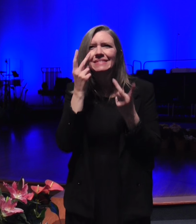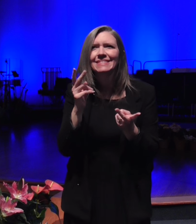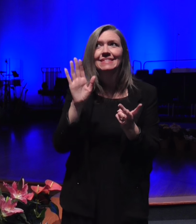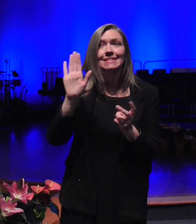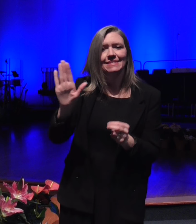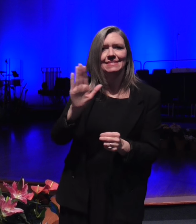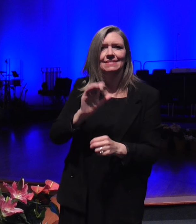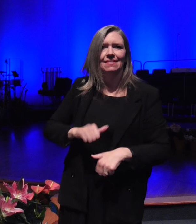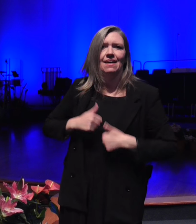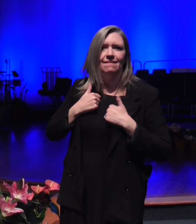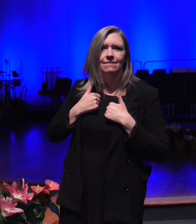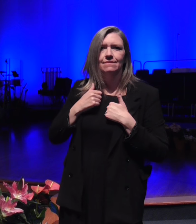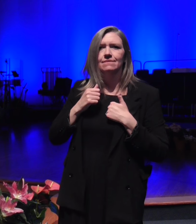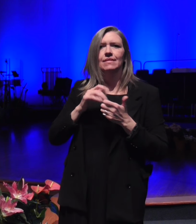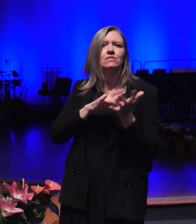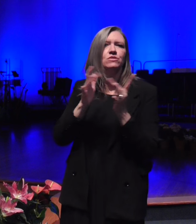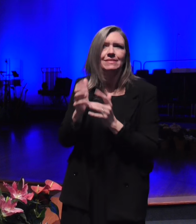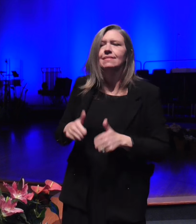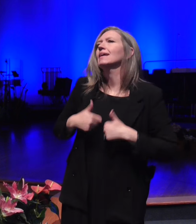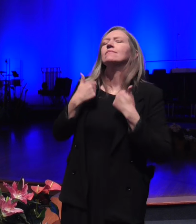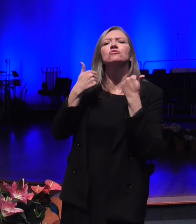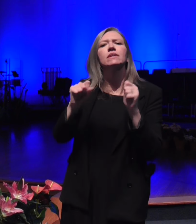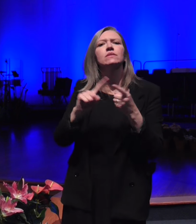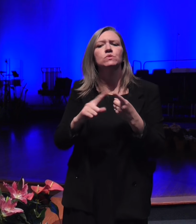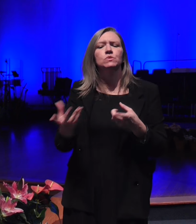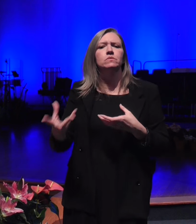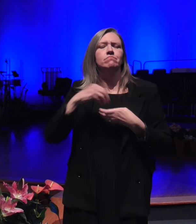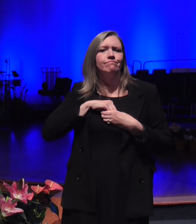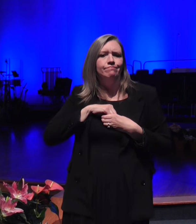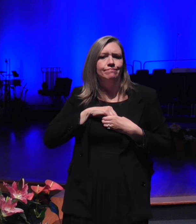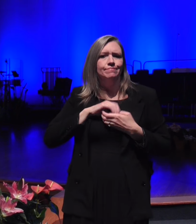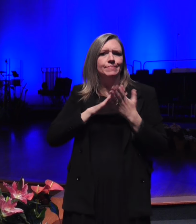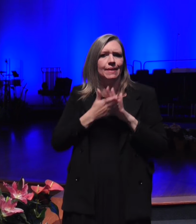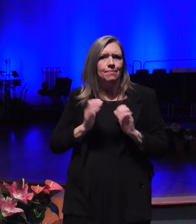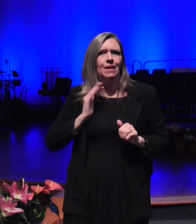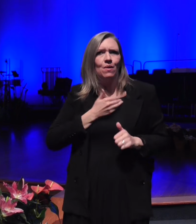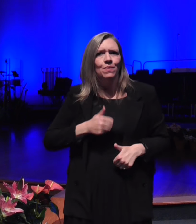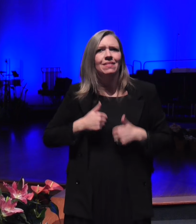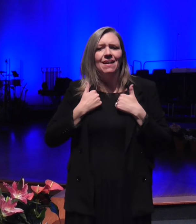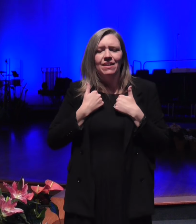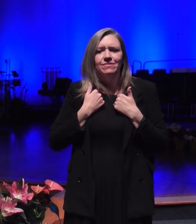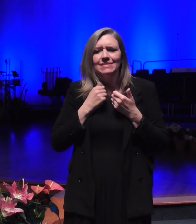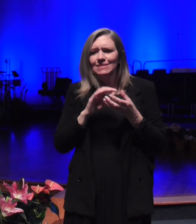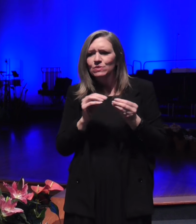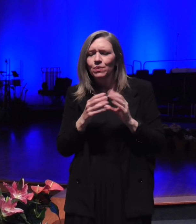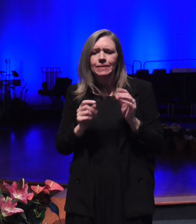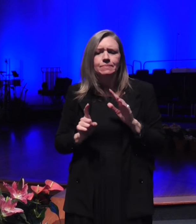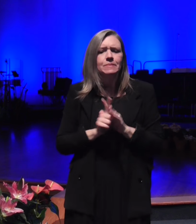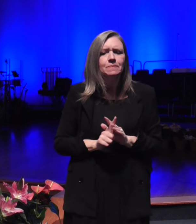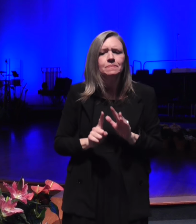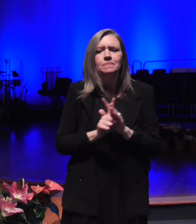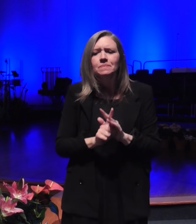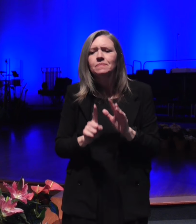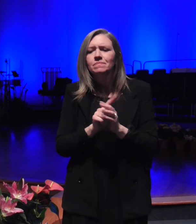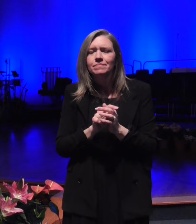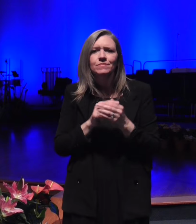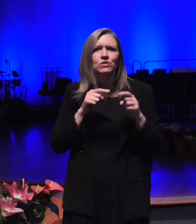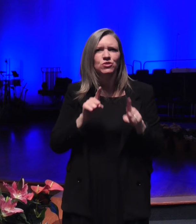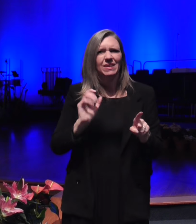struggling to come alive in our lives, his story whispering like a song through the babble and drone of ours."